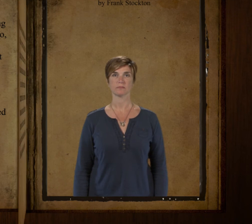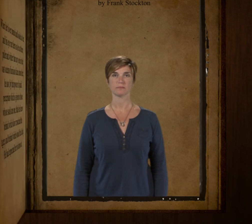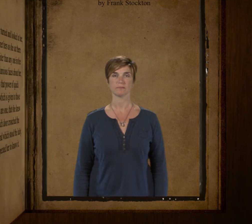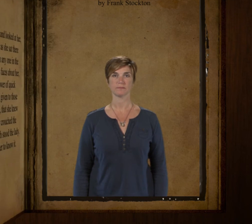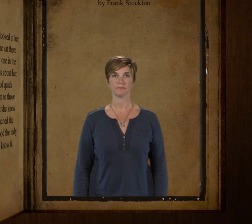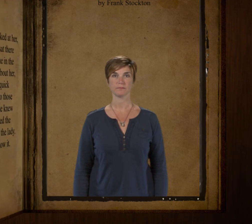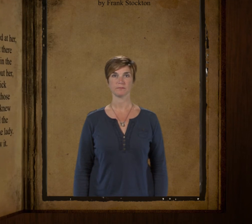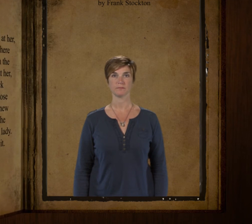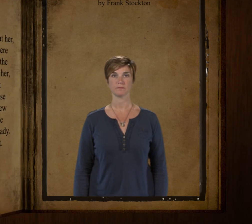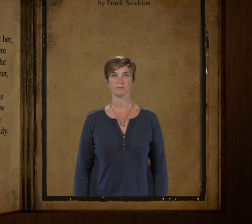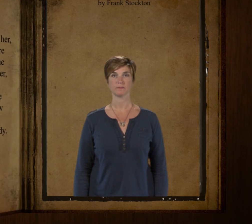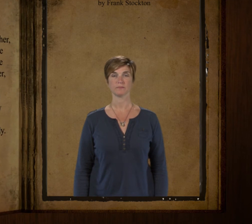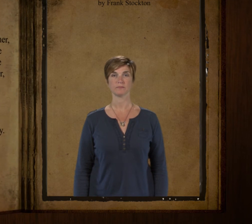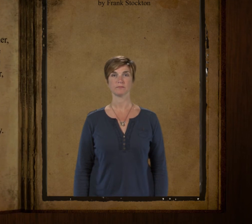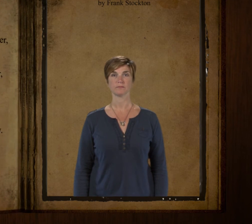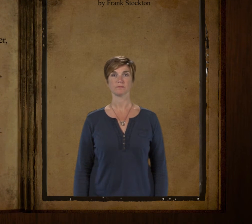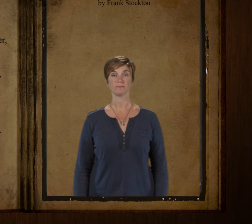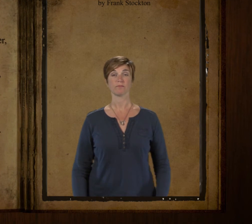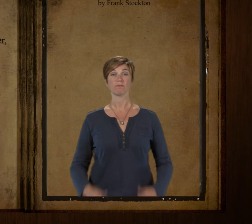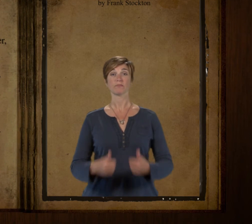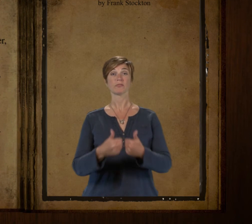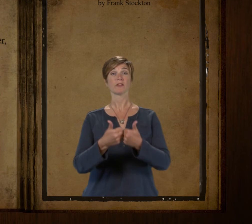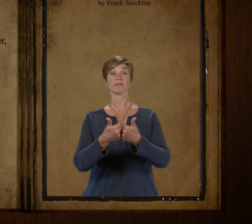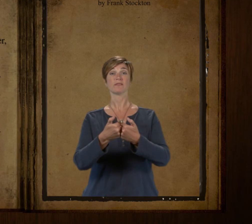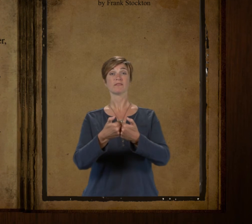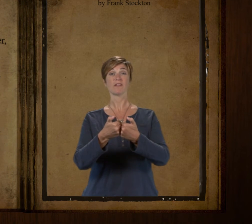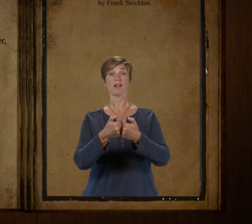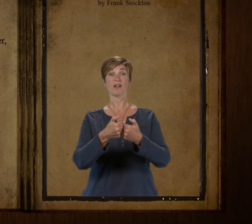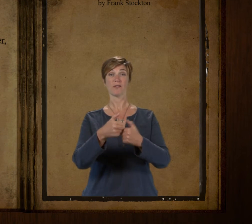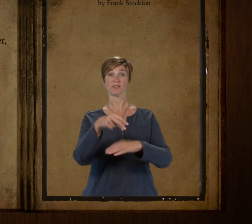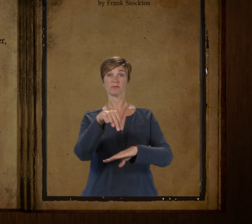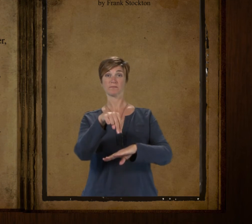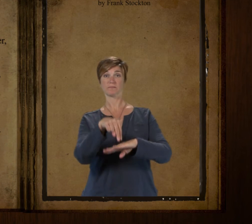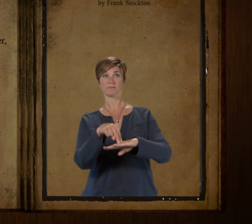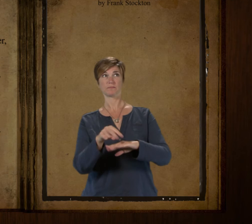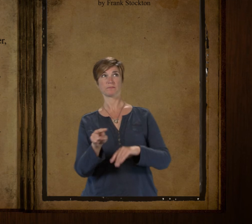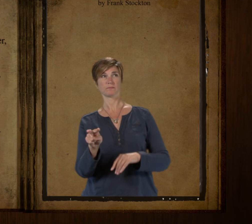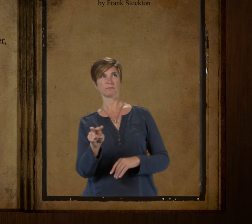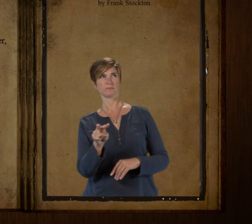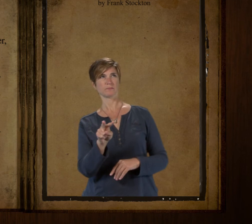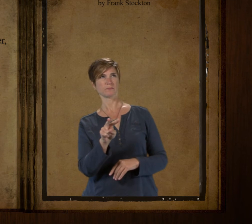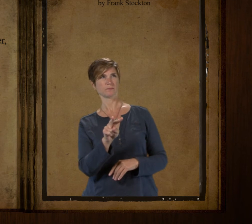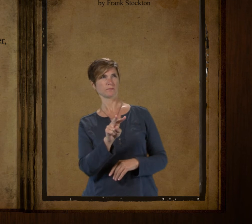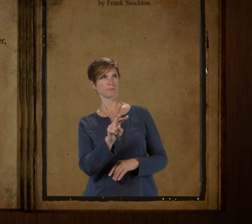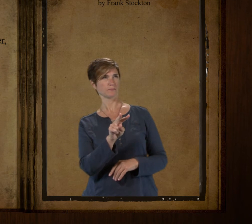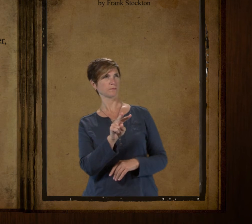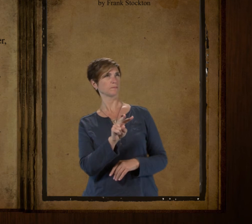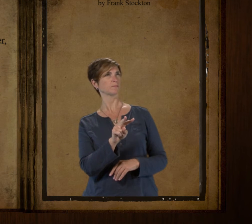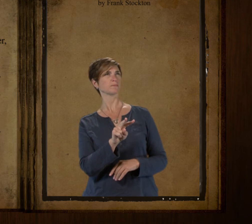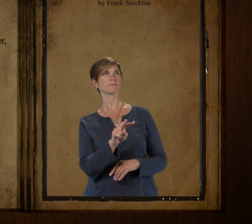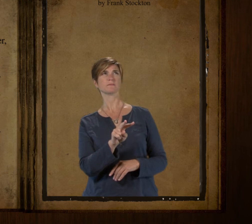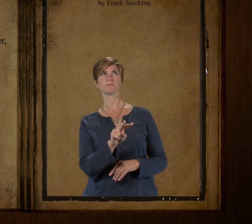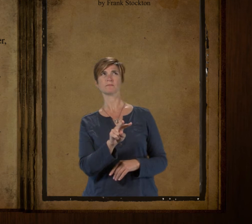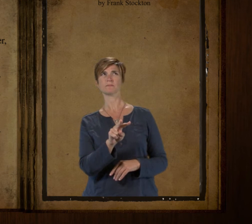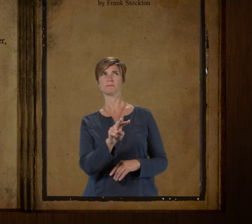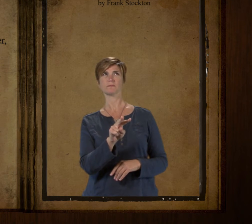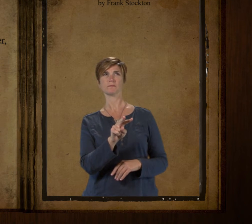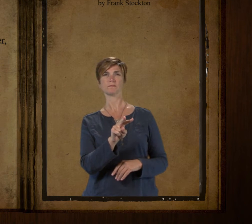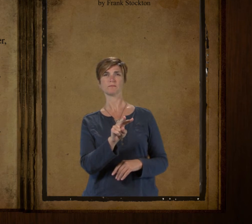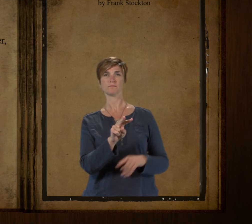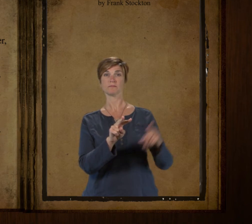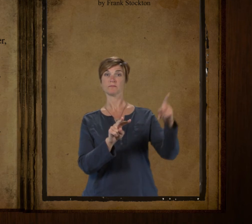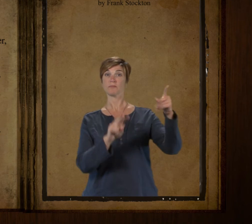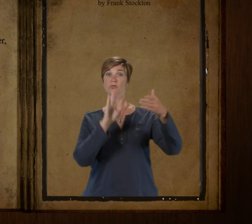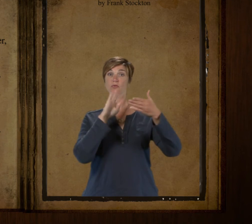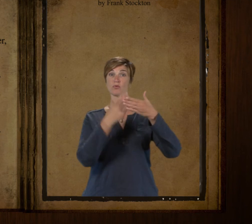When her lover turned and looked at her, and his eye met hers as she sat there paler and whiter